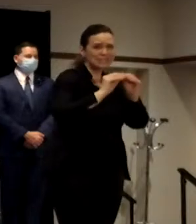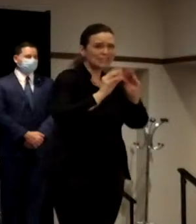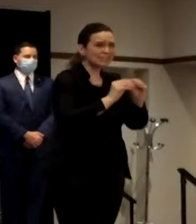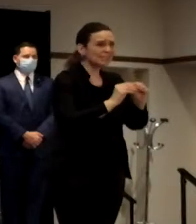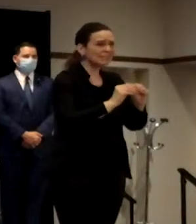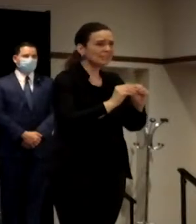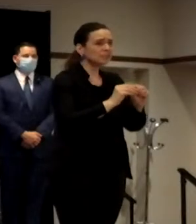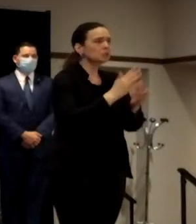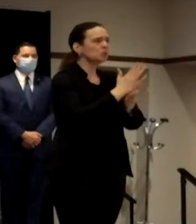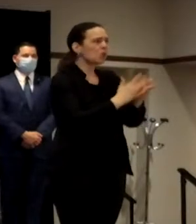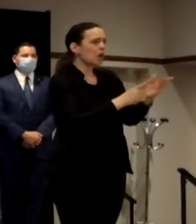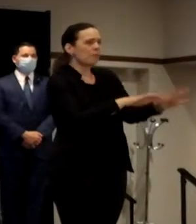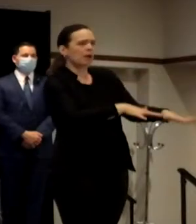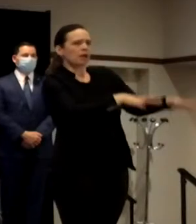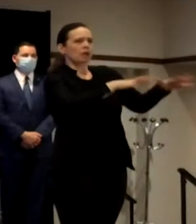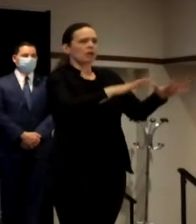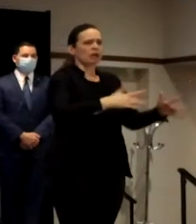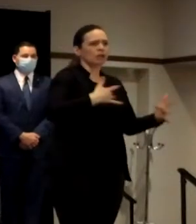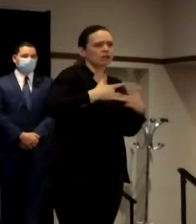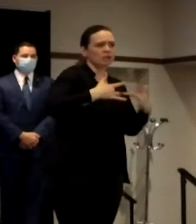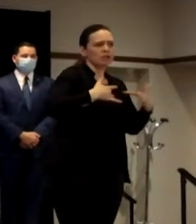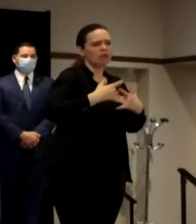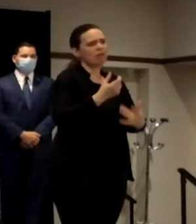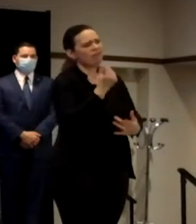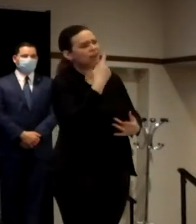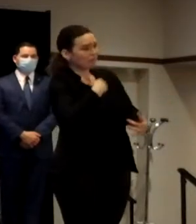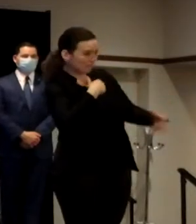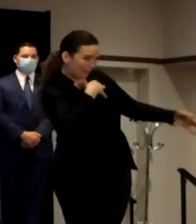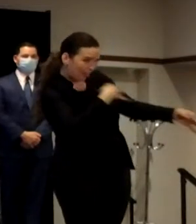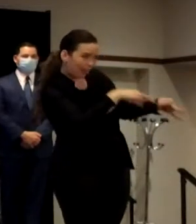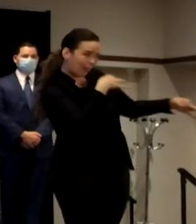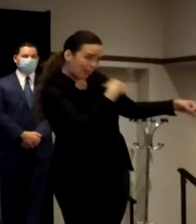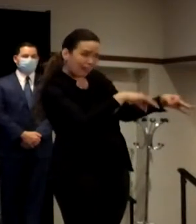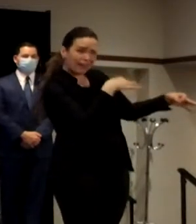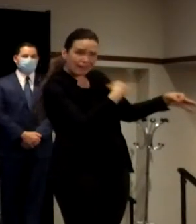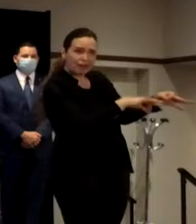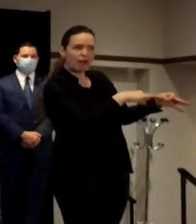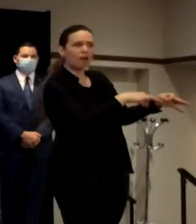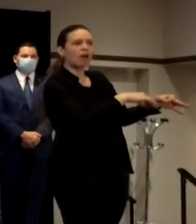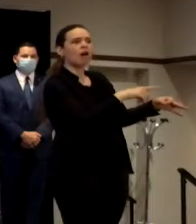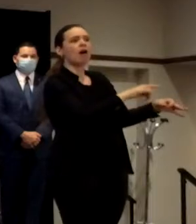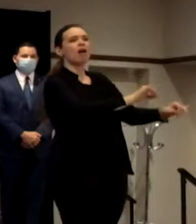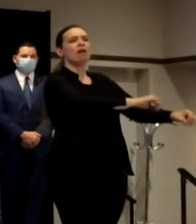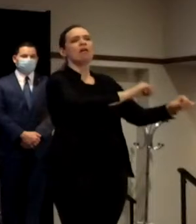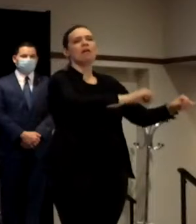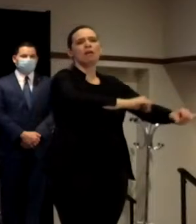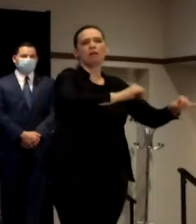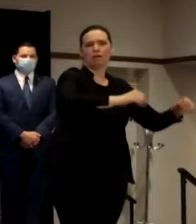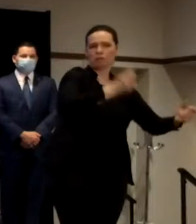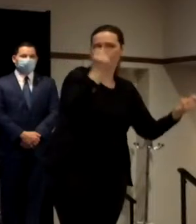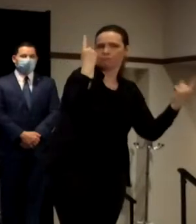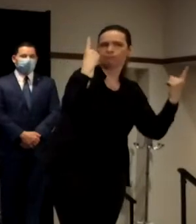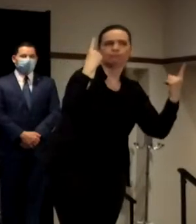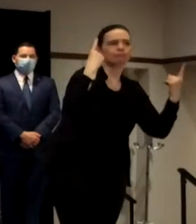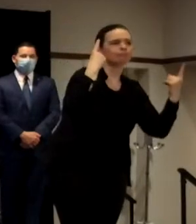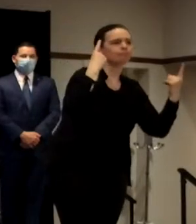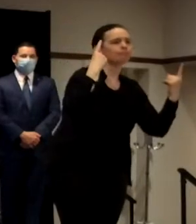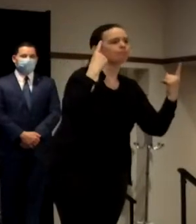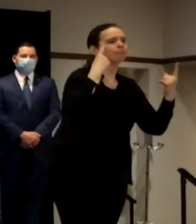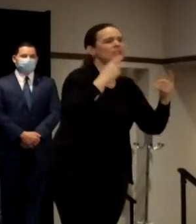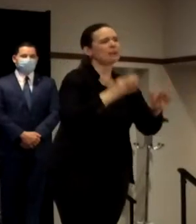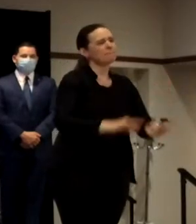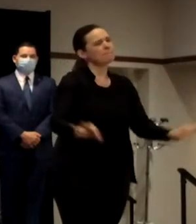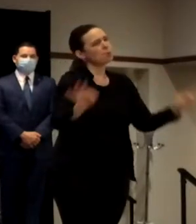and confidence, and they are there to take care of their children and staff alike. That is very important because I feel